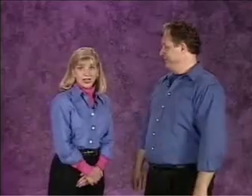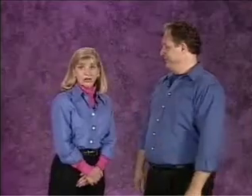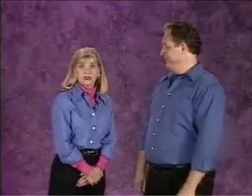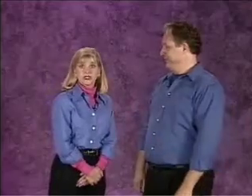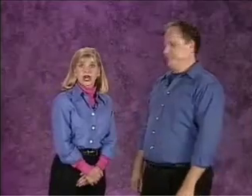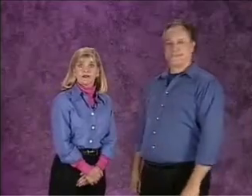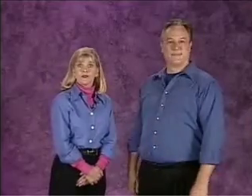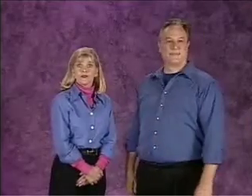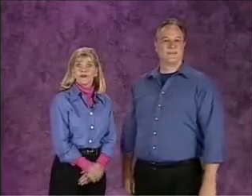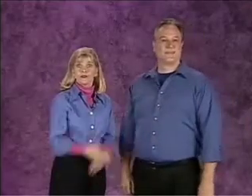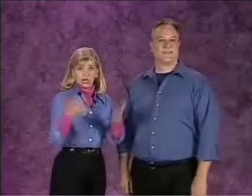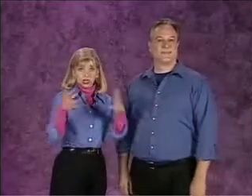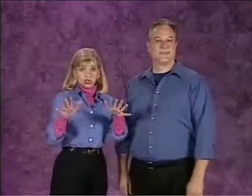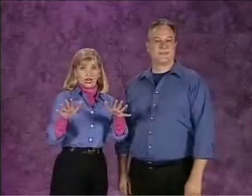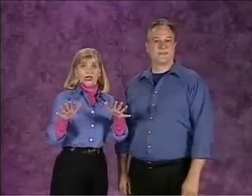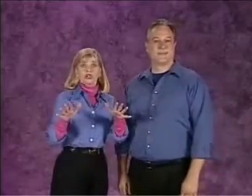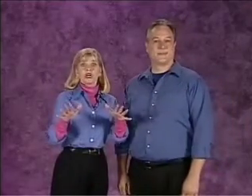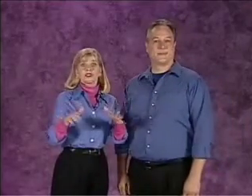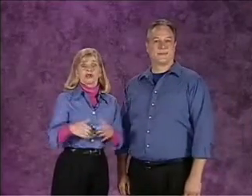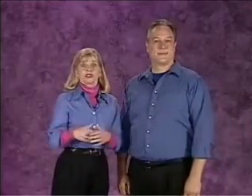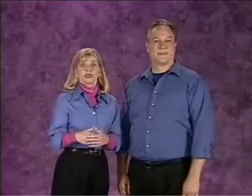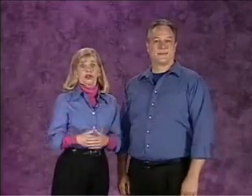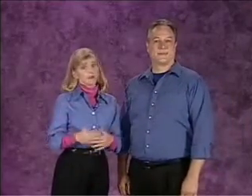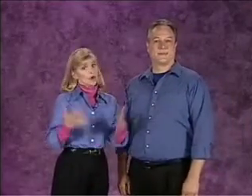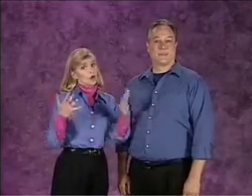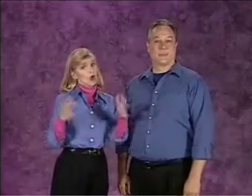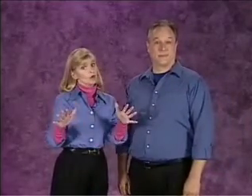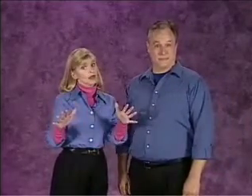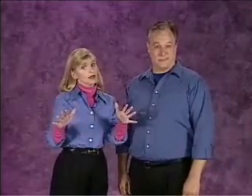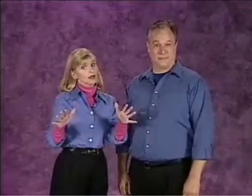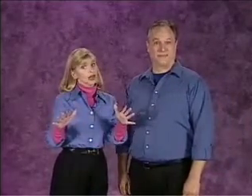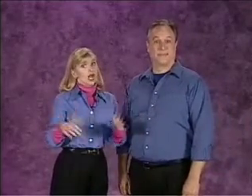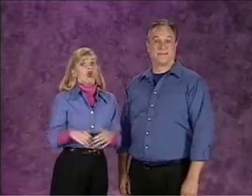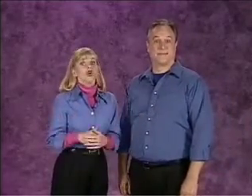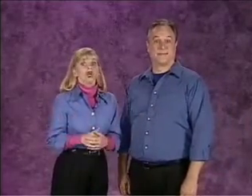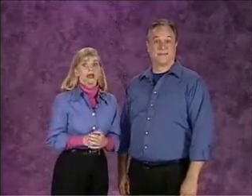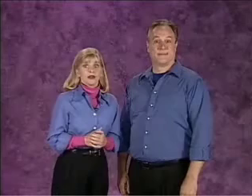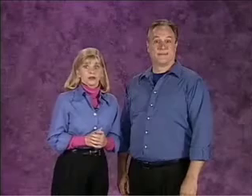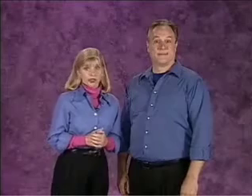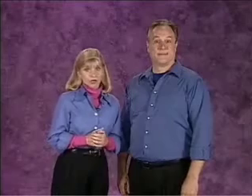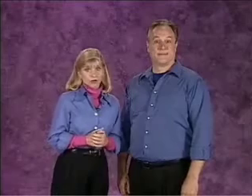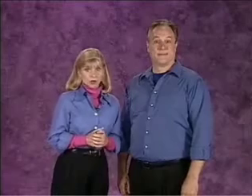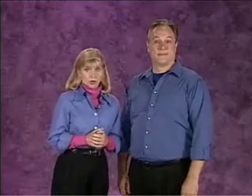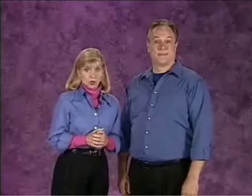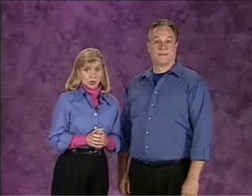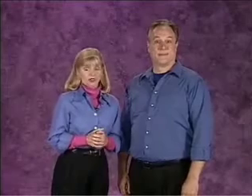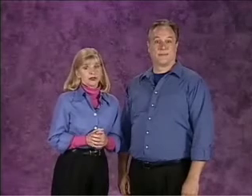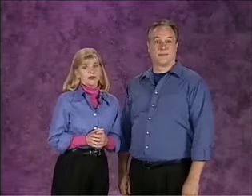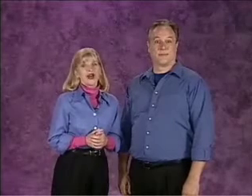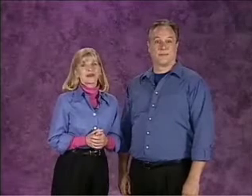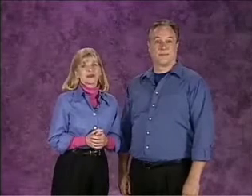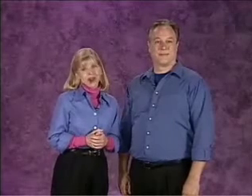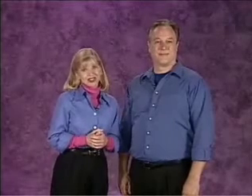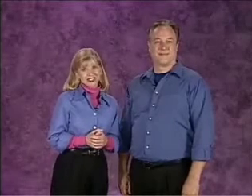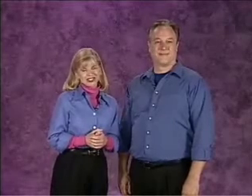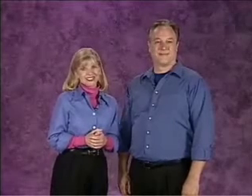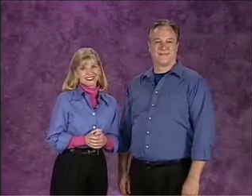And the sign for finished is also the sign for already. You'll encounter several of these words in the following practice